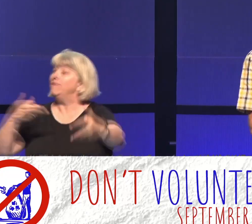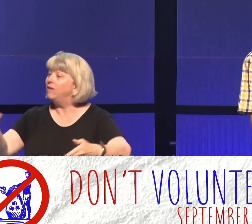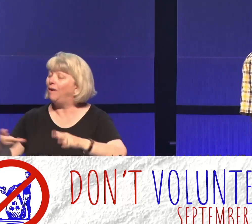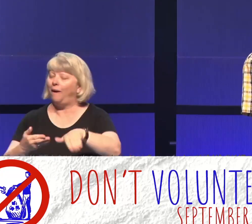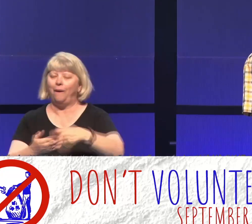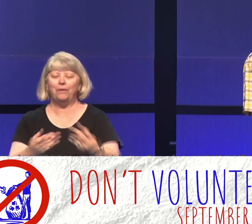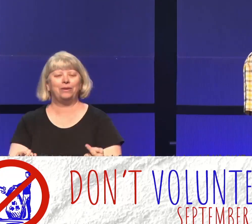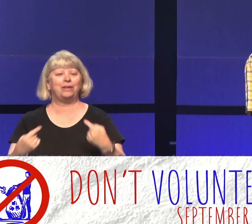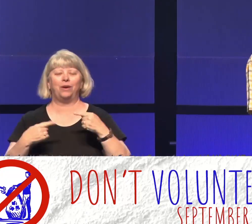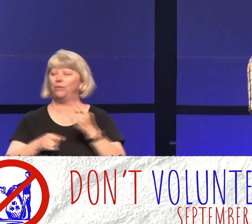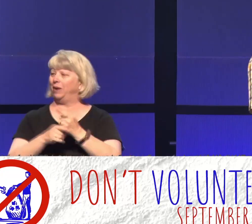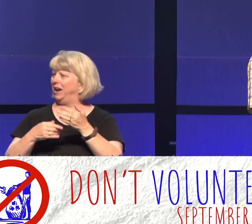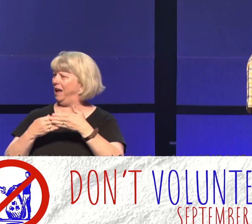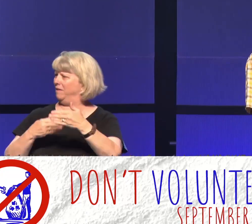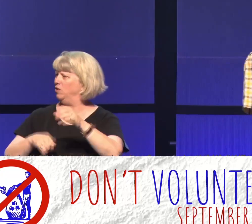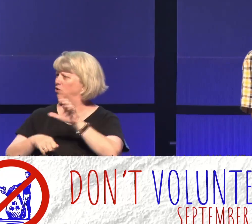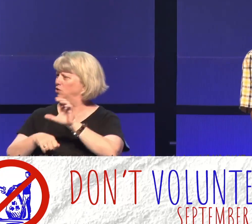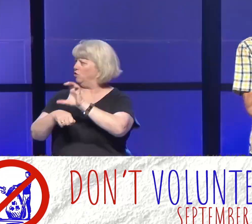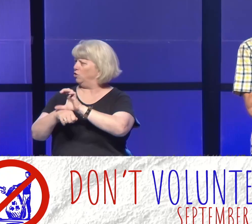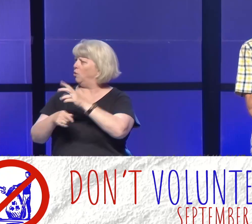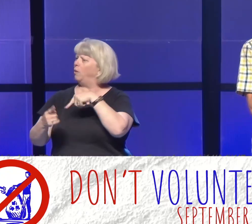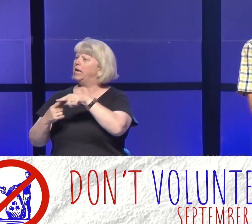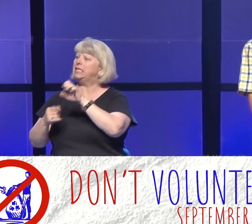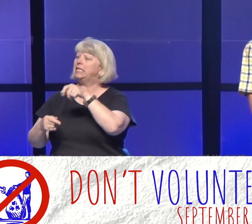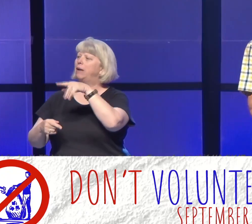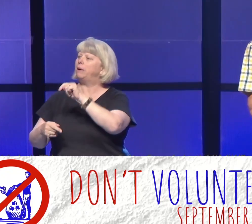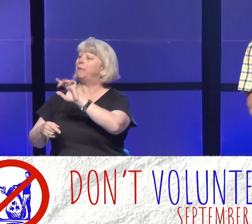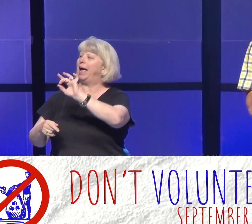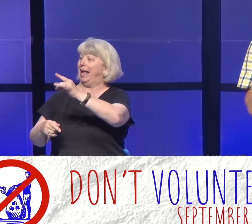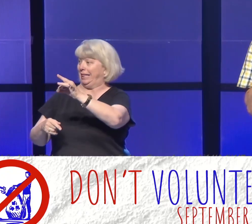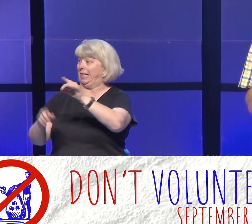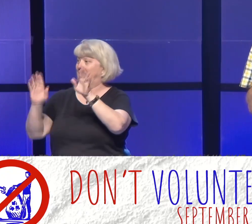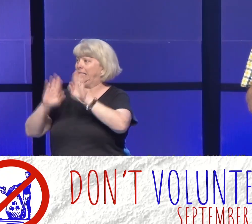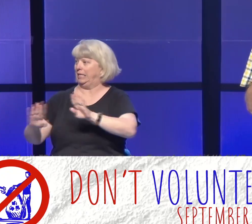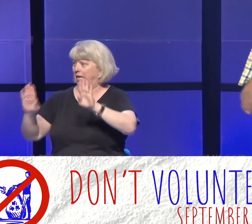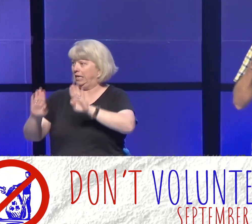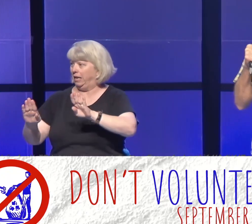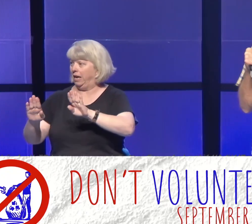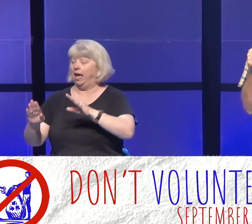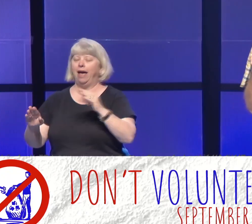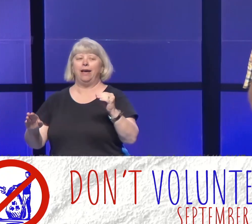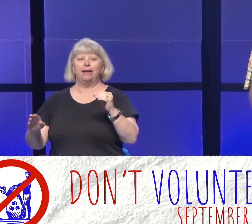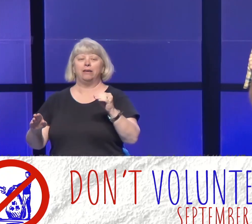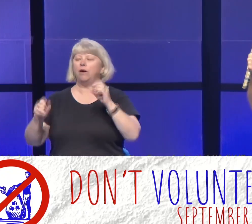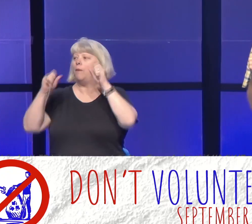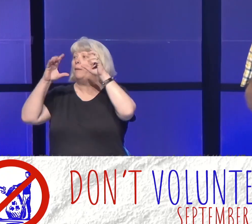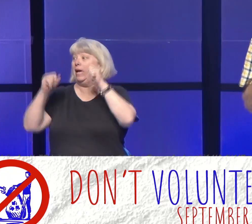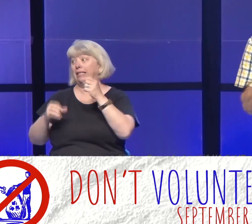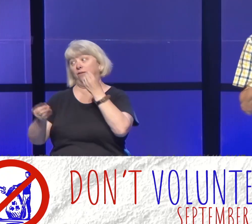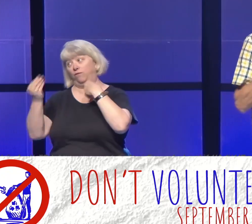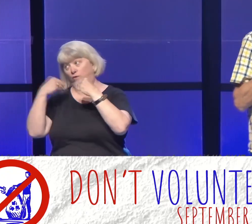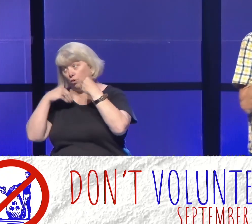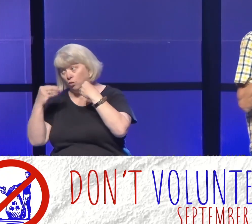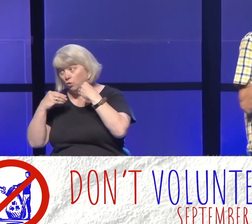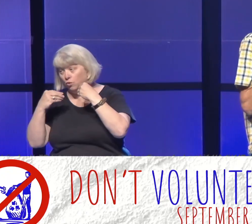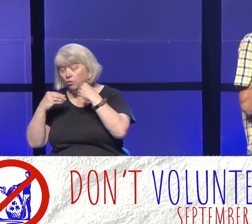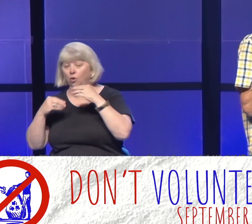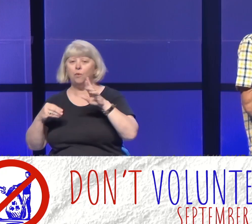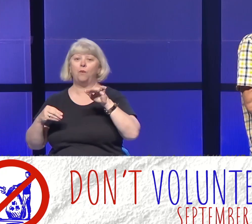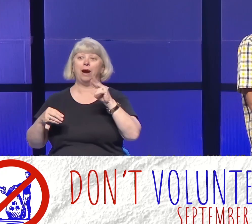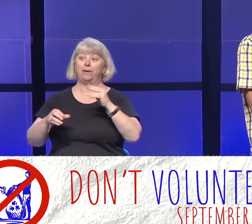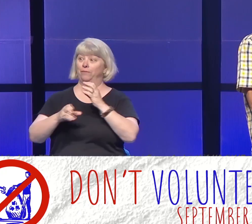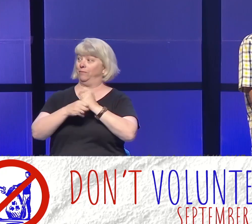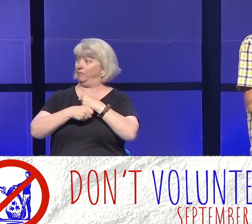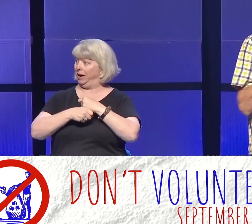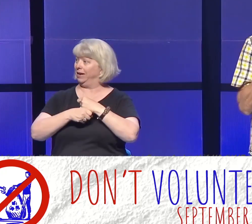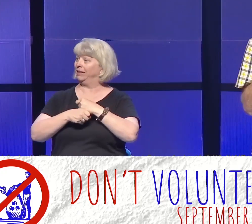It's right after our church service on September the 8th, Sunday. And we're going to have some amazing food. Ryan's cranking up his